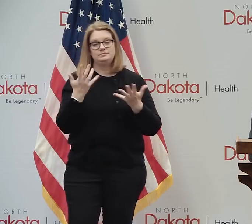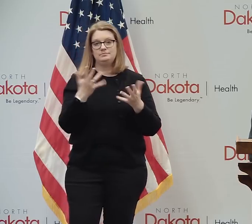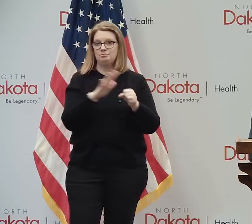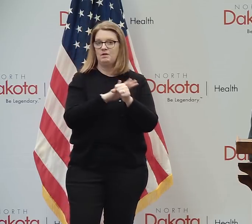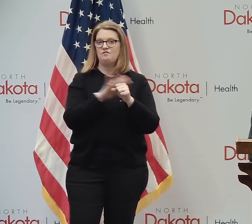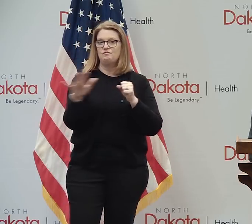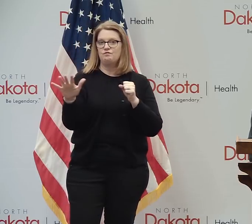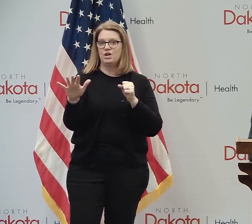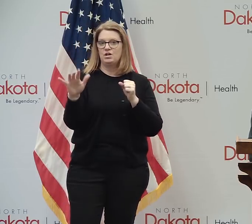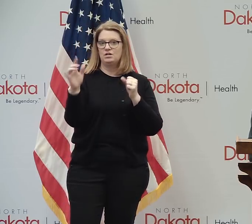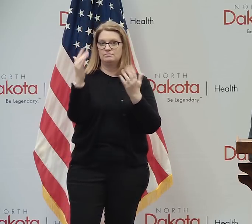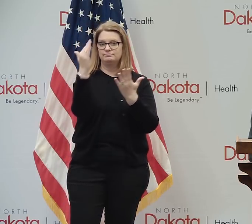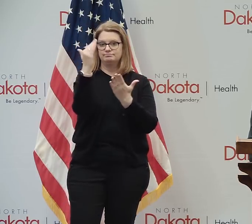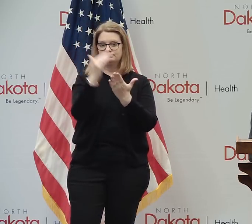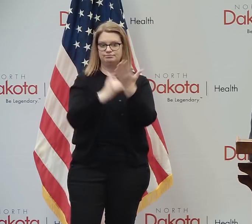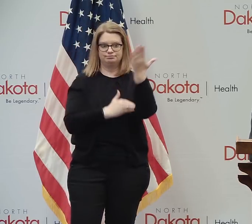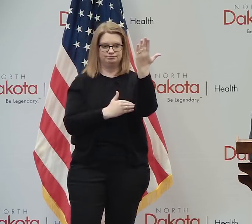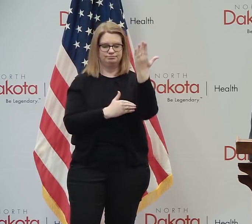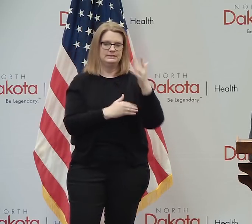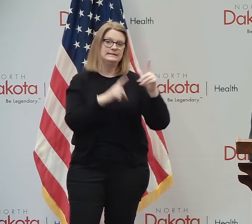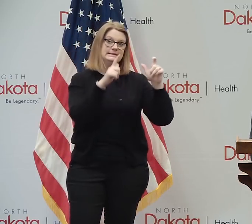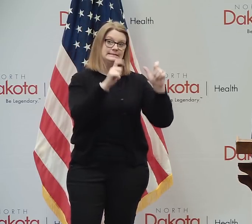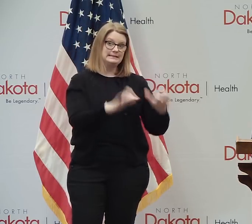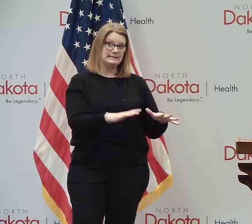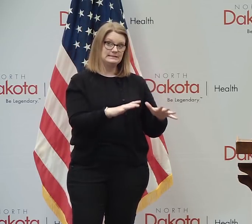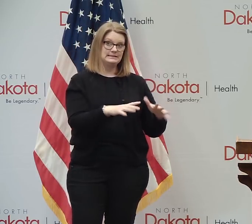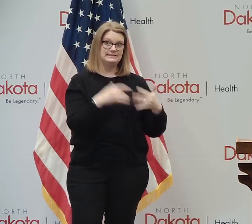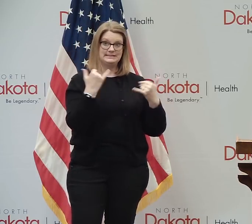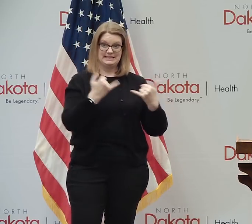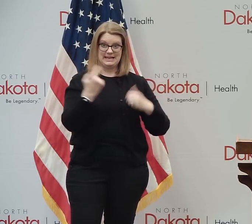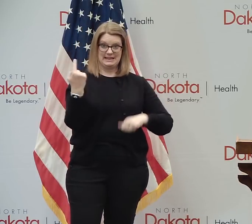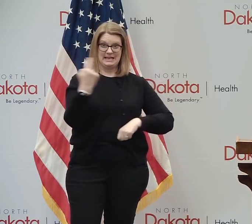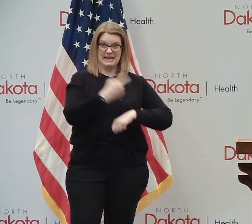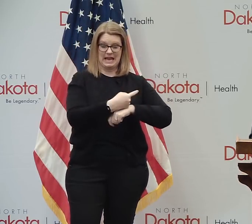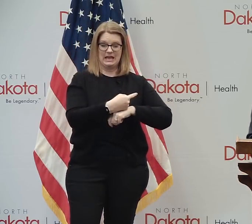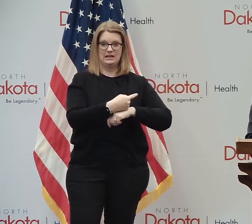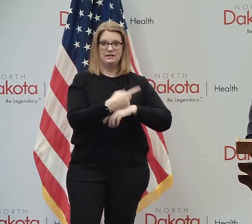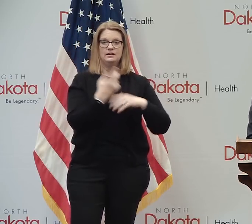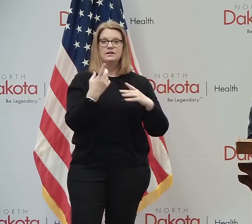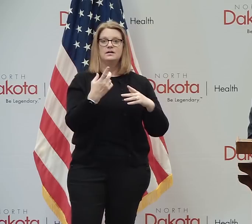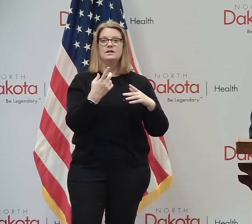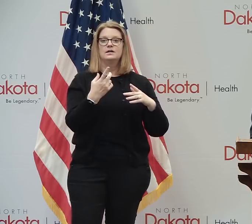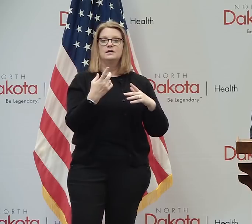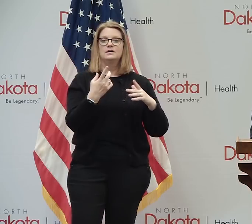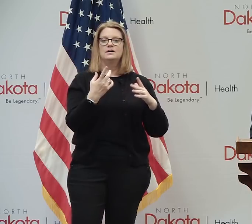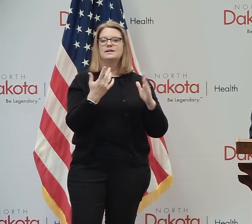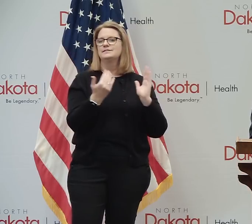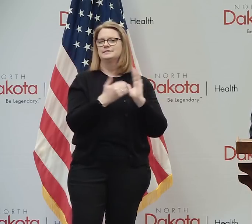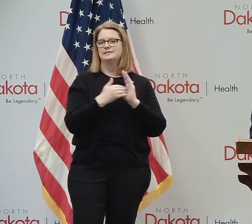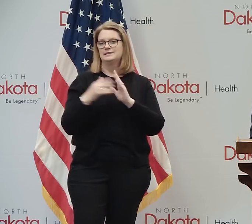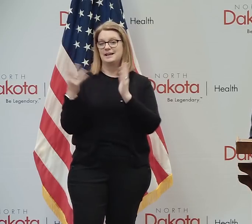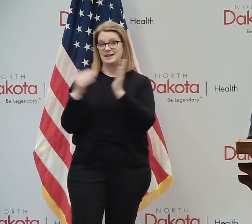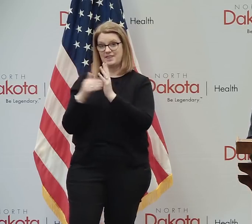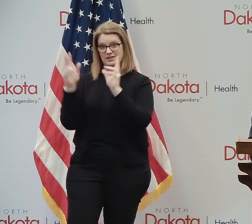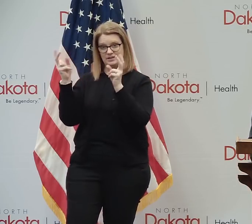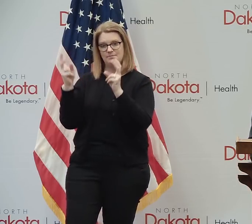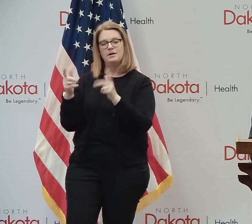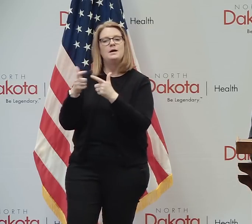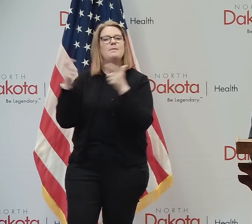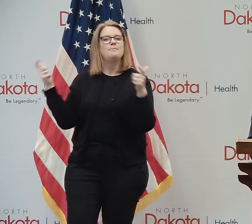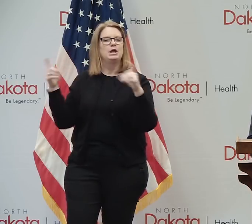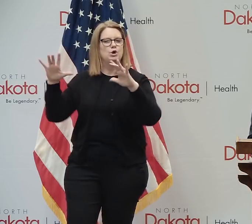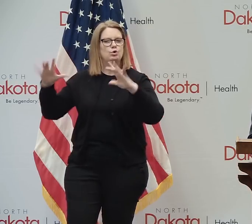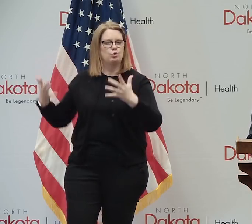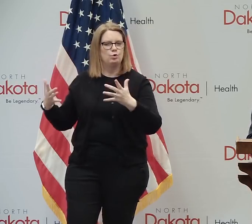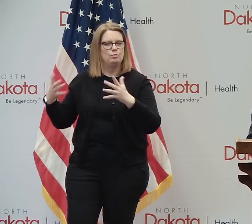full agenda. We're going to talk about testing. Today is the day we're going to also, another topic would be the large group guidelines, talk a little bit